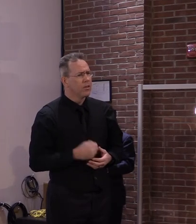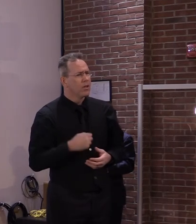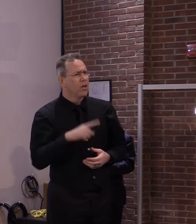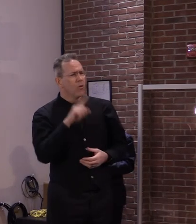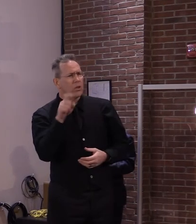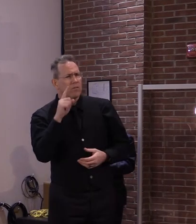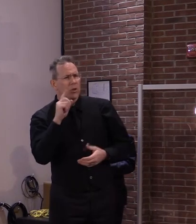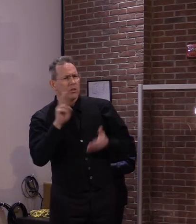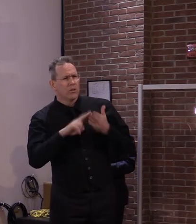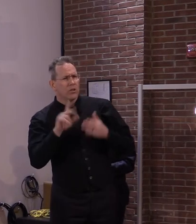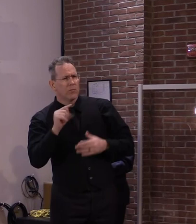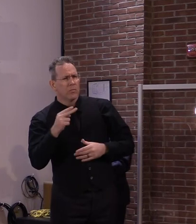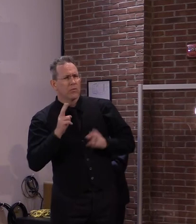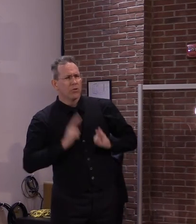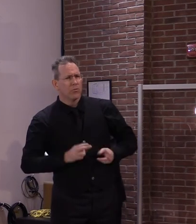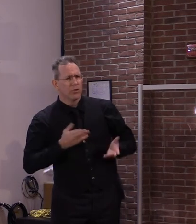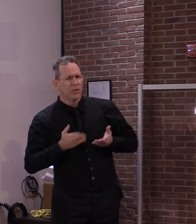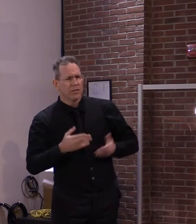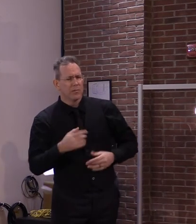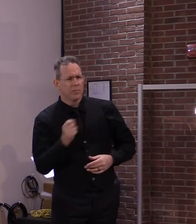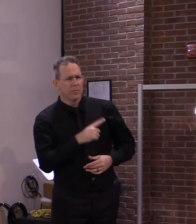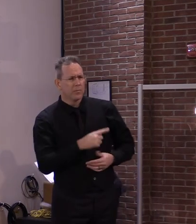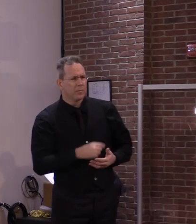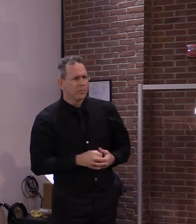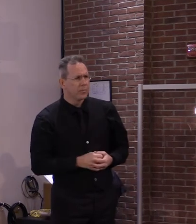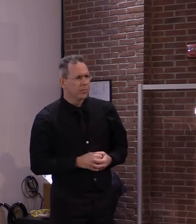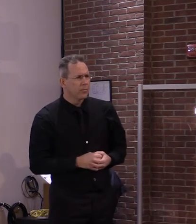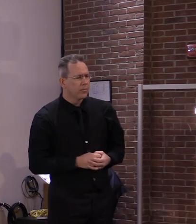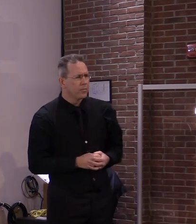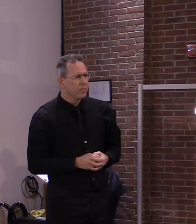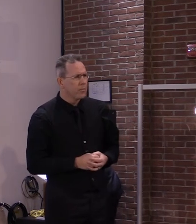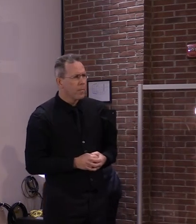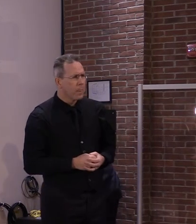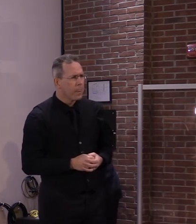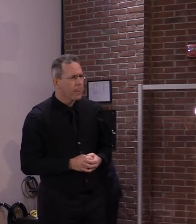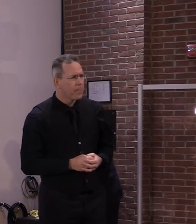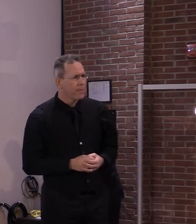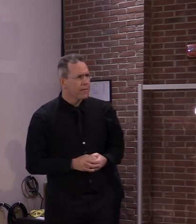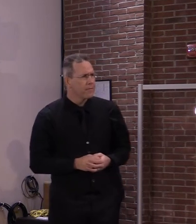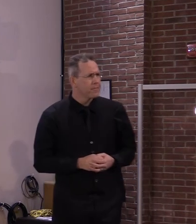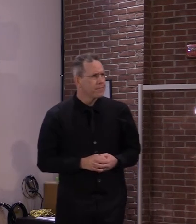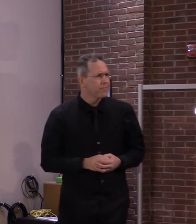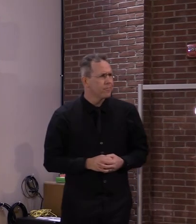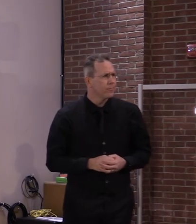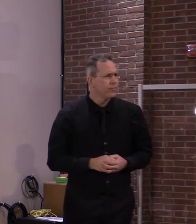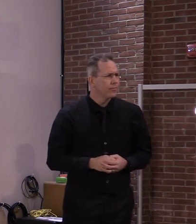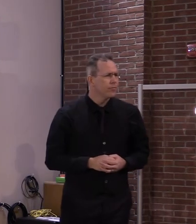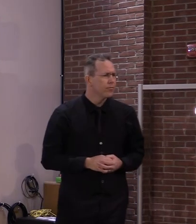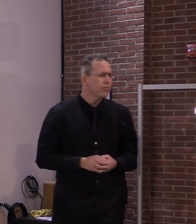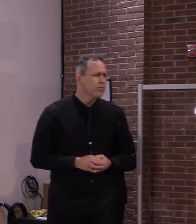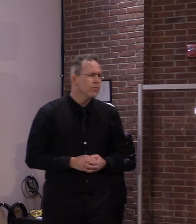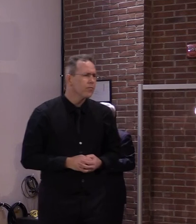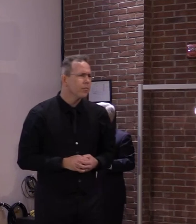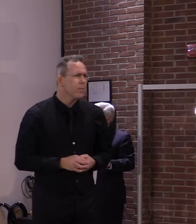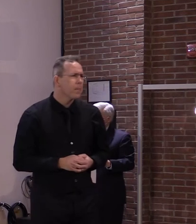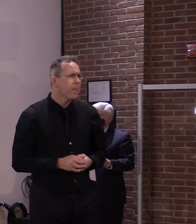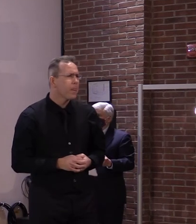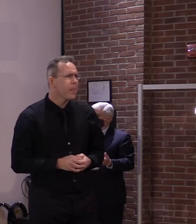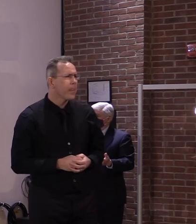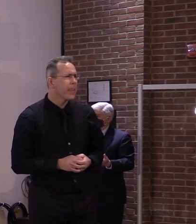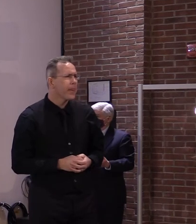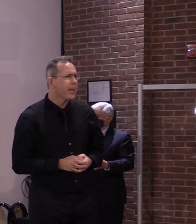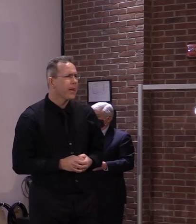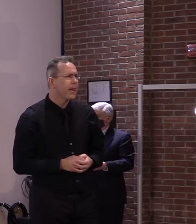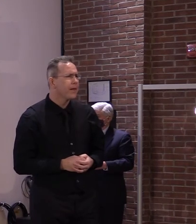uh there's a new vaccine clinic opening up uh today in manchester at burn burden academy it'll be open my understanding